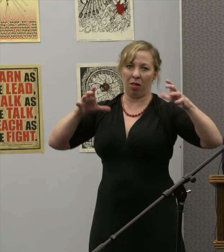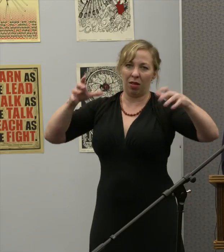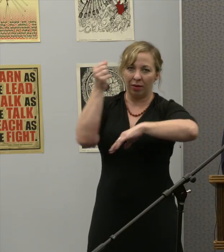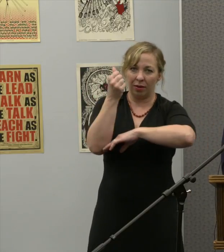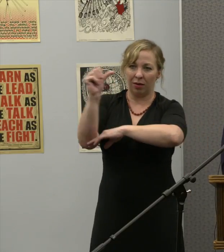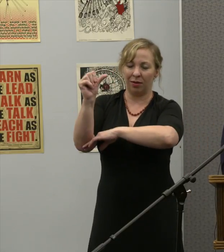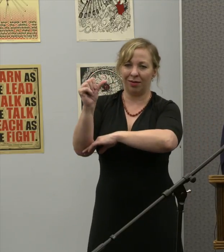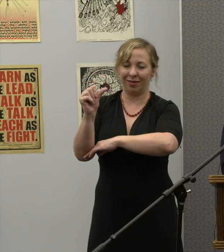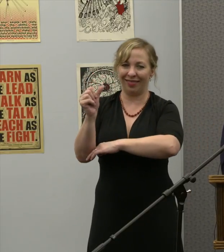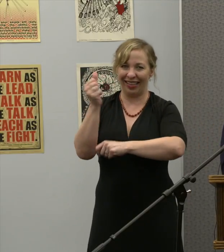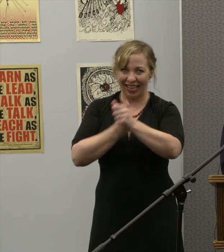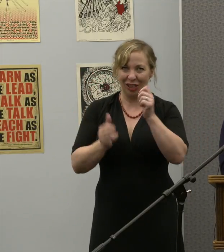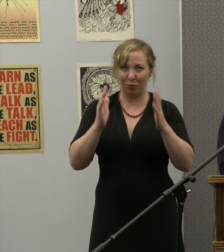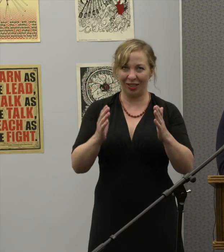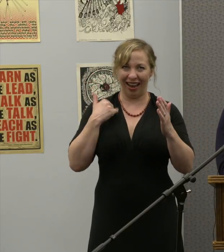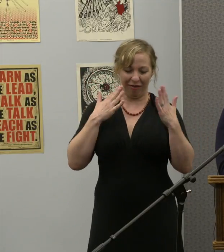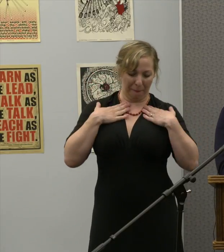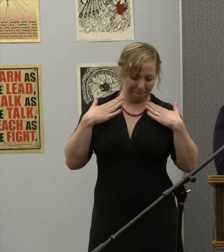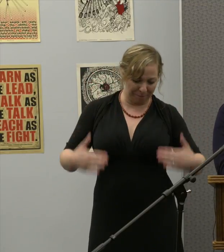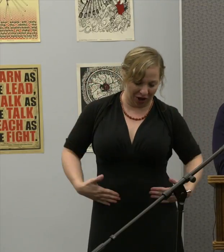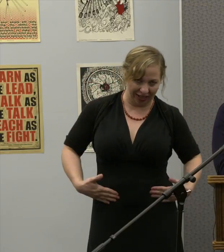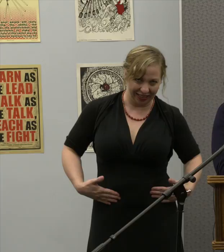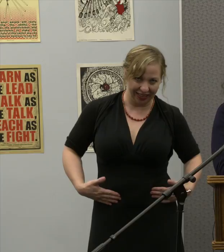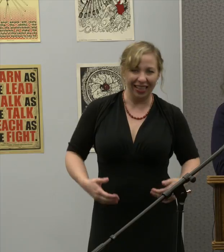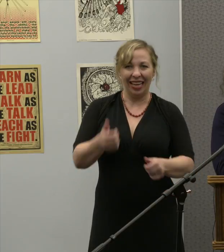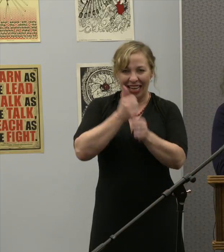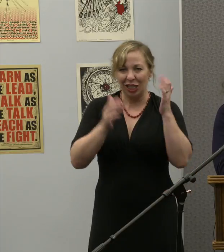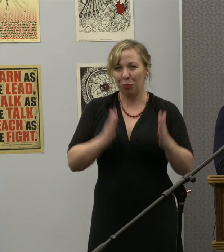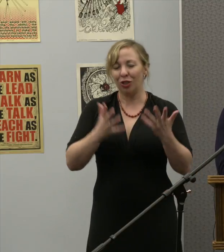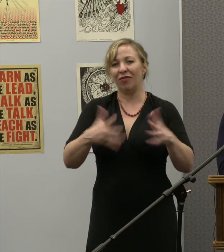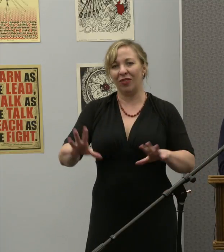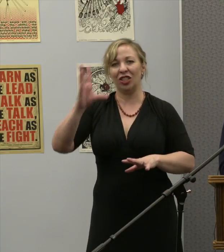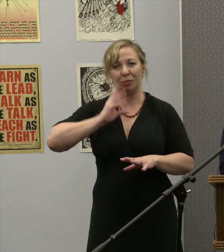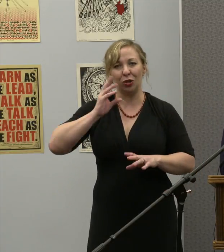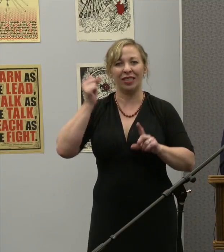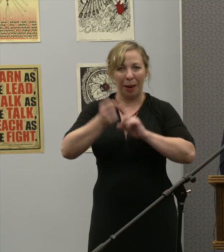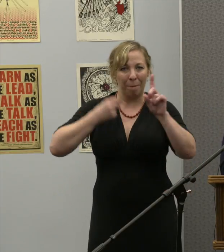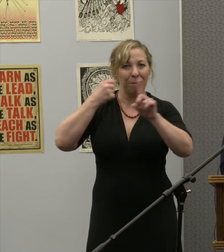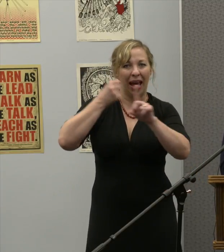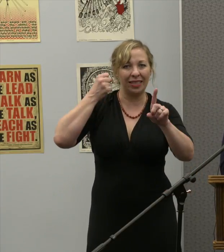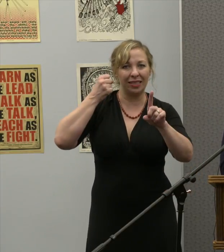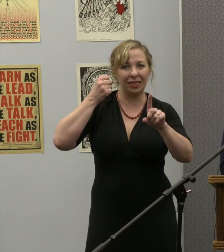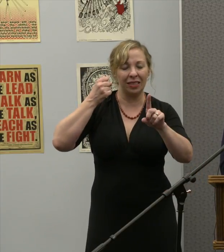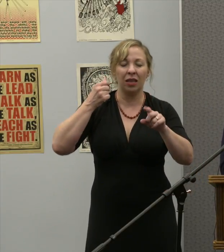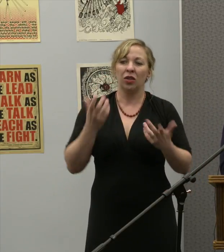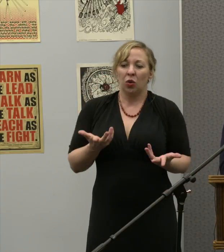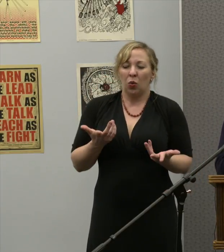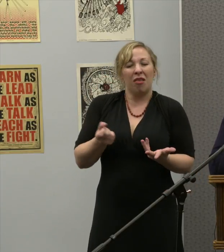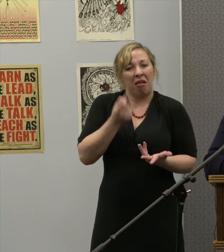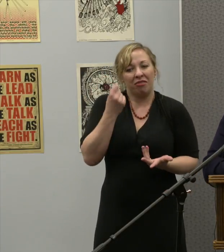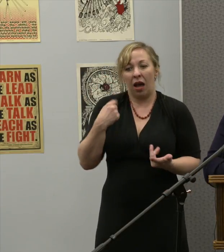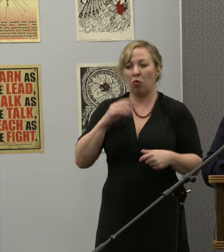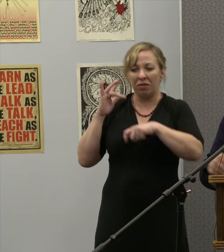body, everyone is impacted by it. And so what we've seen in Pennsylvania and we've seen in other places, we've learned from Vermont and Maine and other